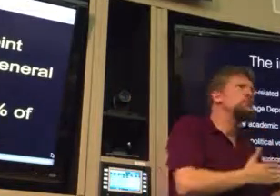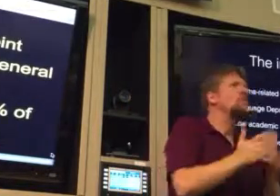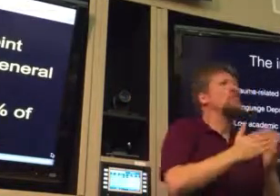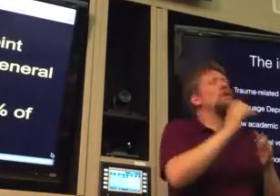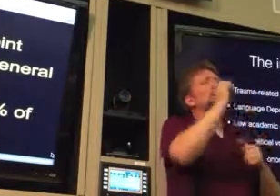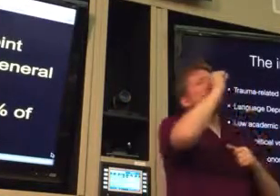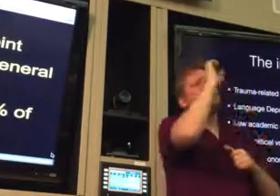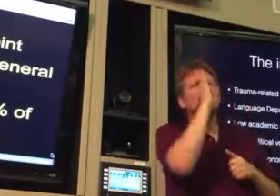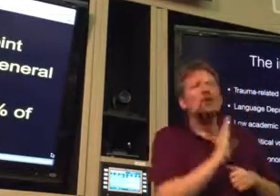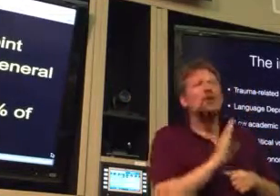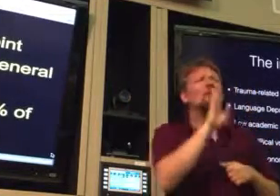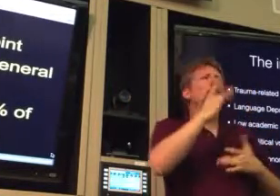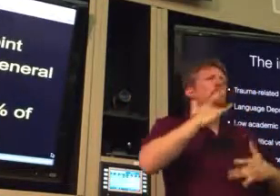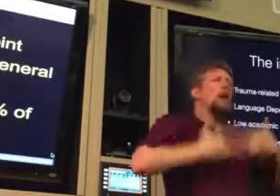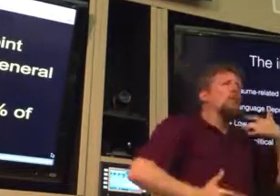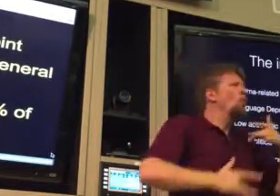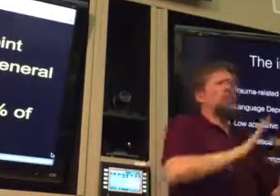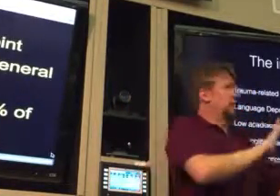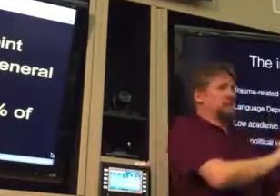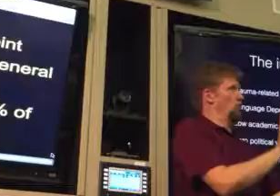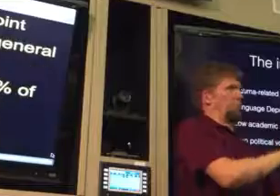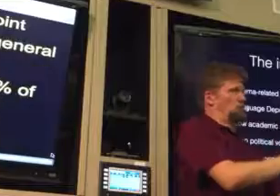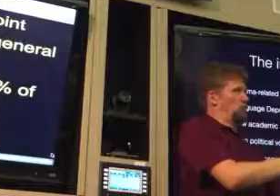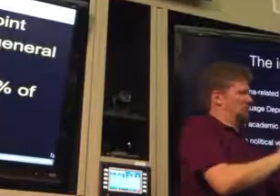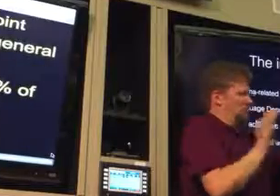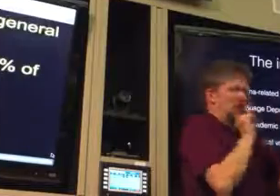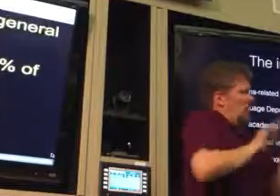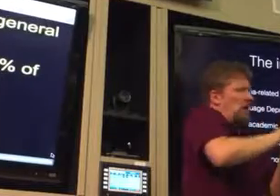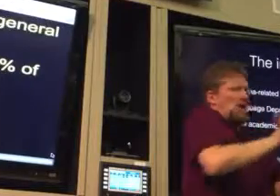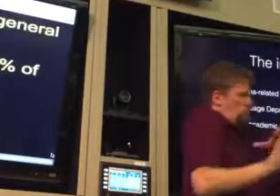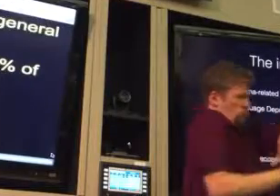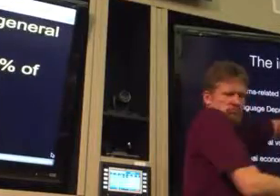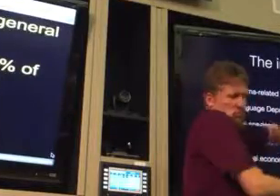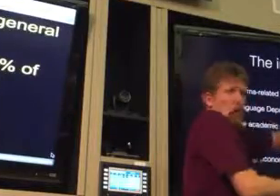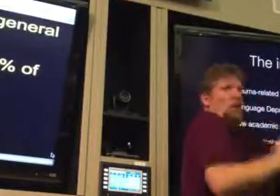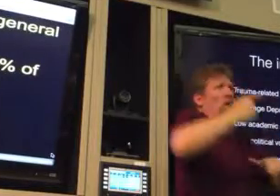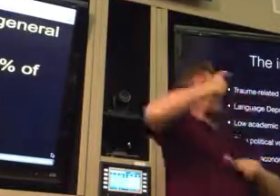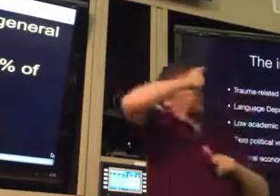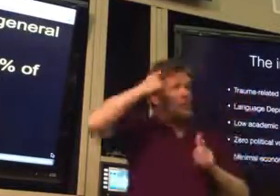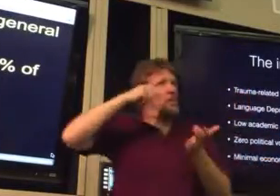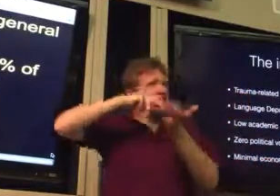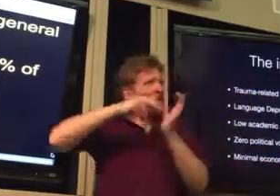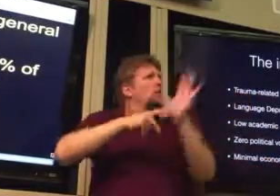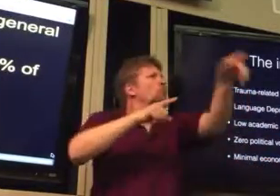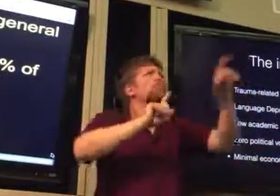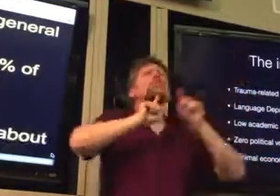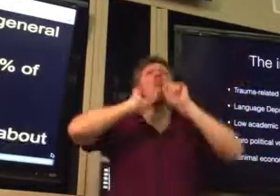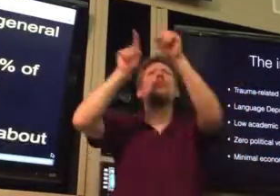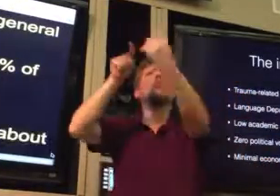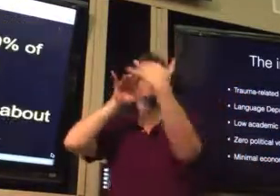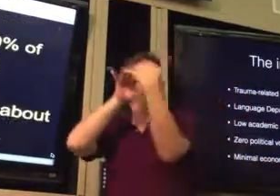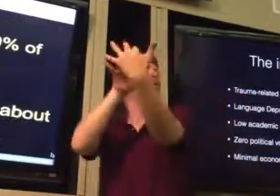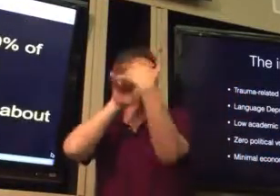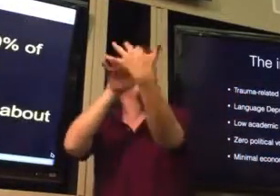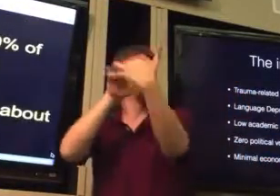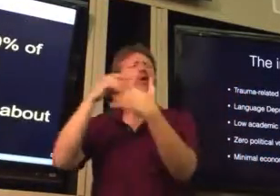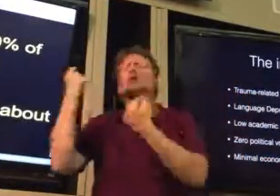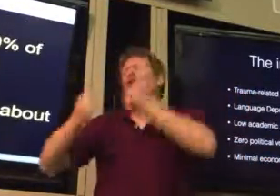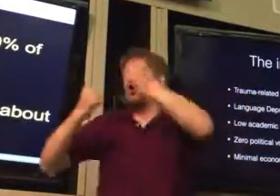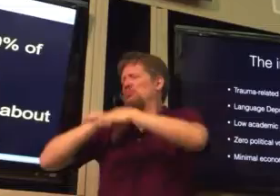mentally. If we're thinking about mental trauma, I'm not talking about depression or someone who may be bipolar or schizophrenic. I'm